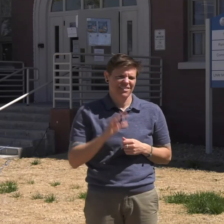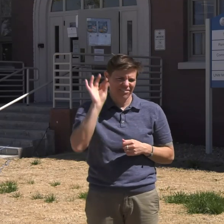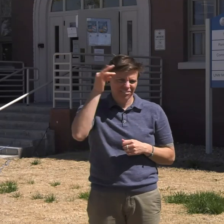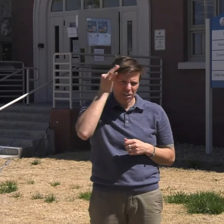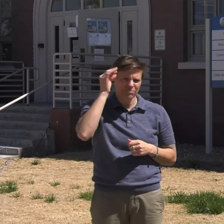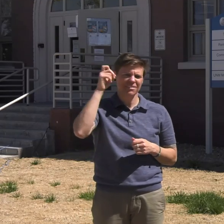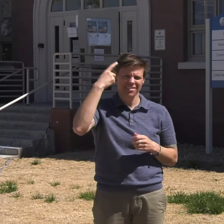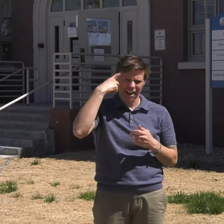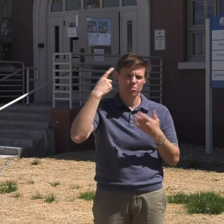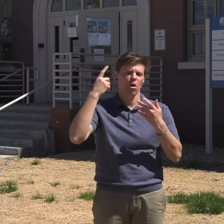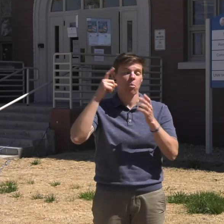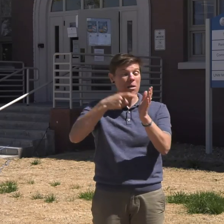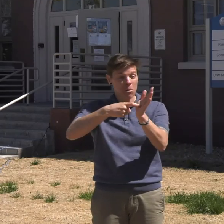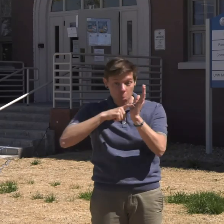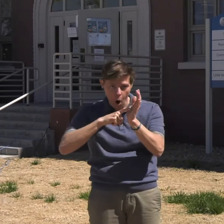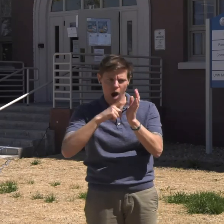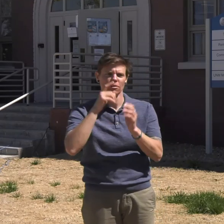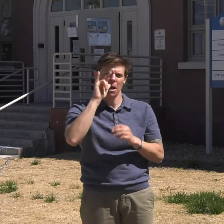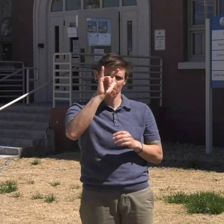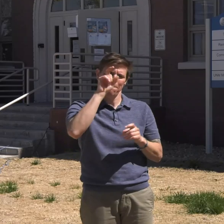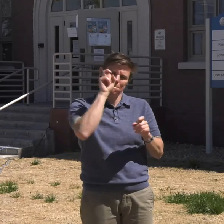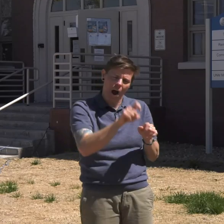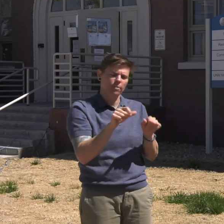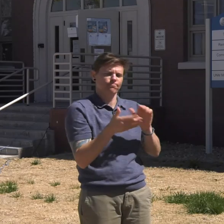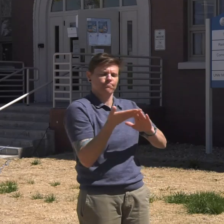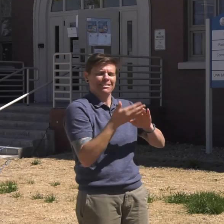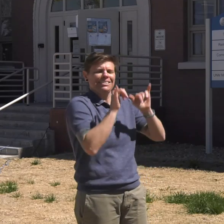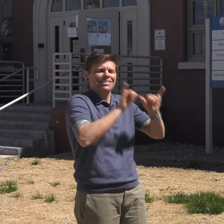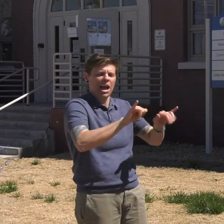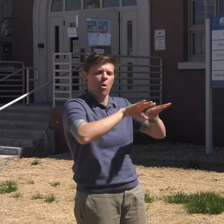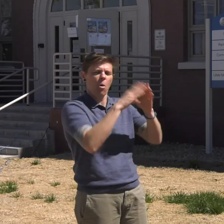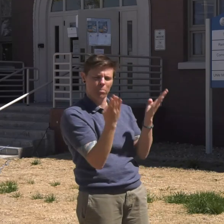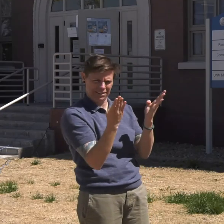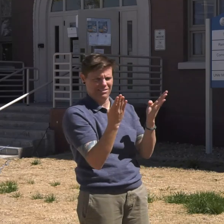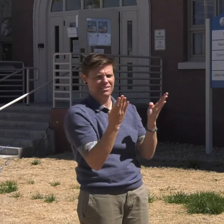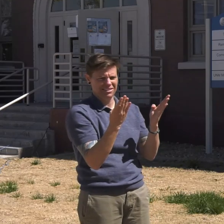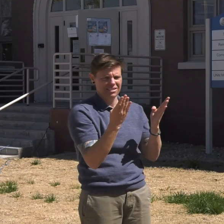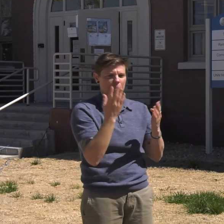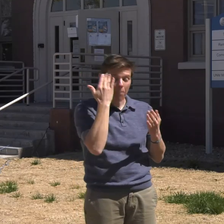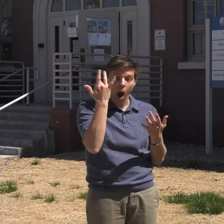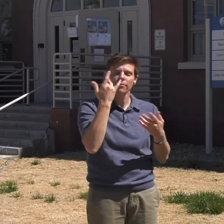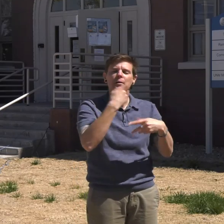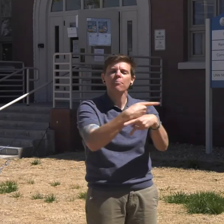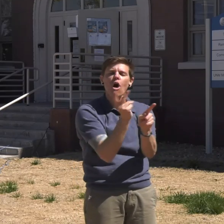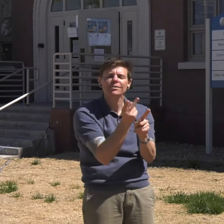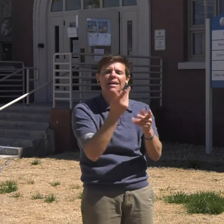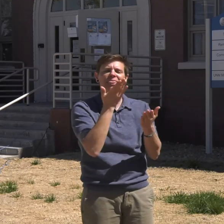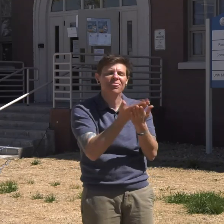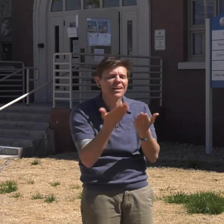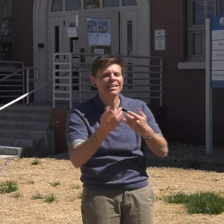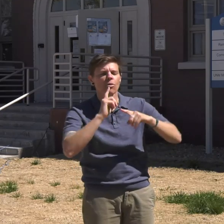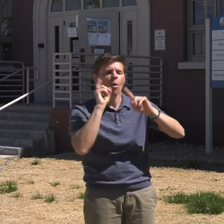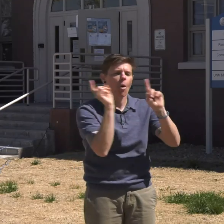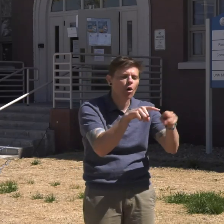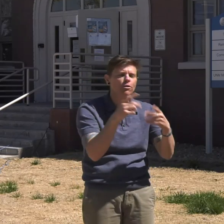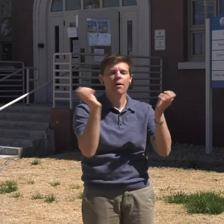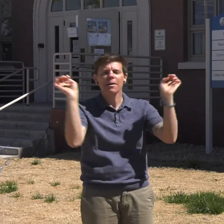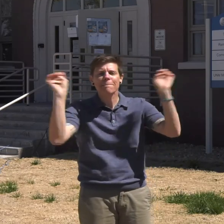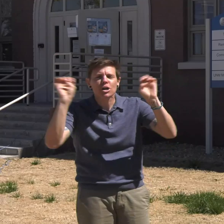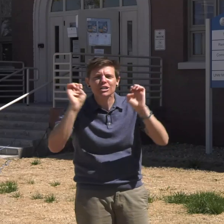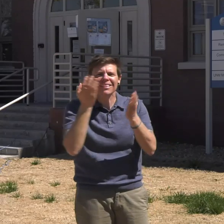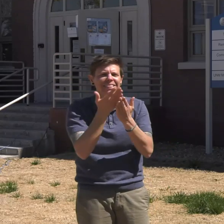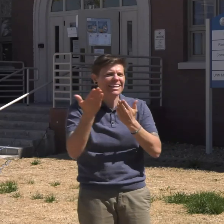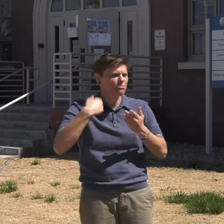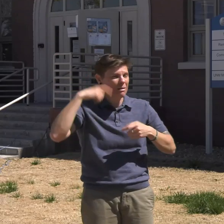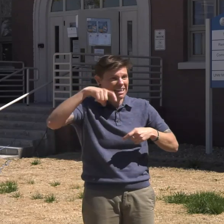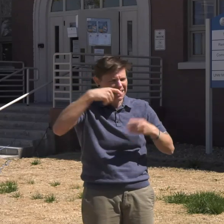with that conceptually. We need cargo going through there, and we need emergency transport. So that's going to be the same. But I think the concerns before, which